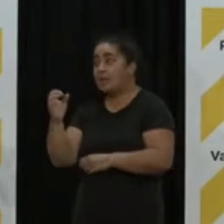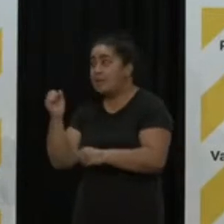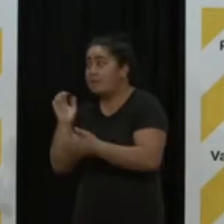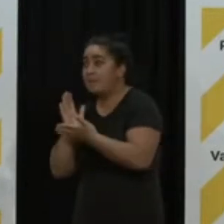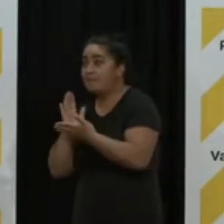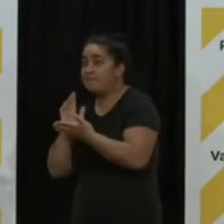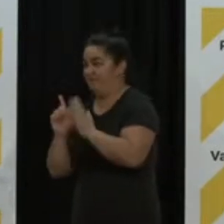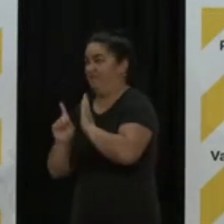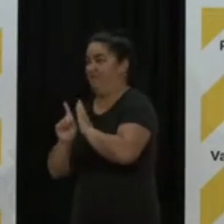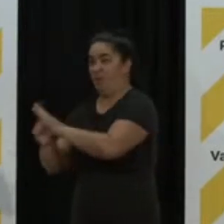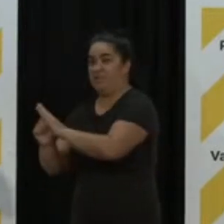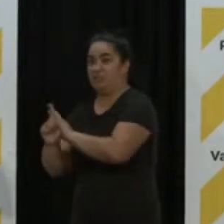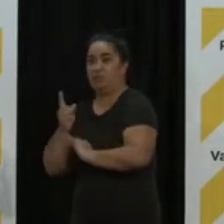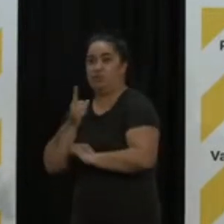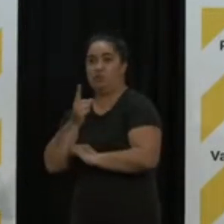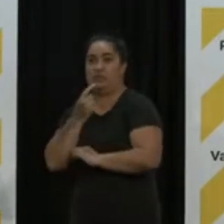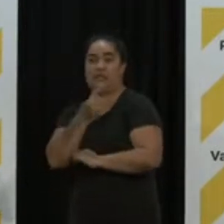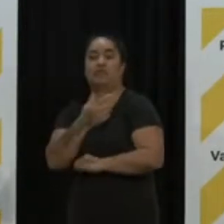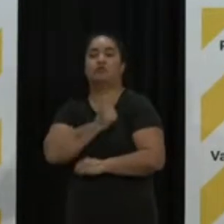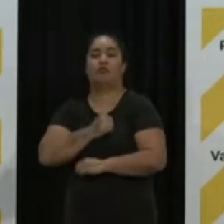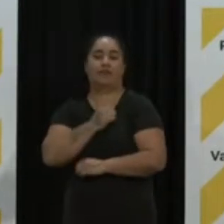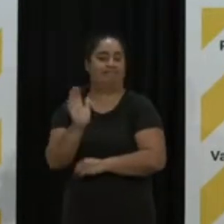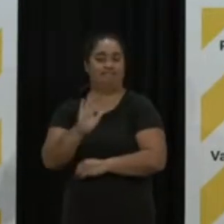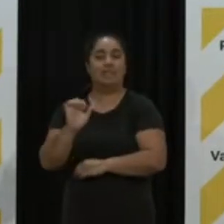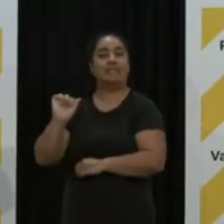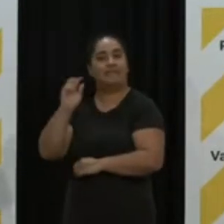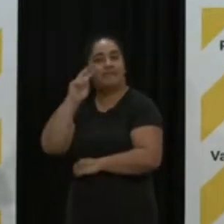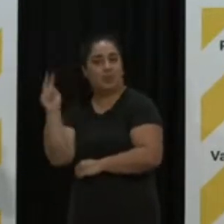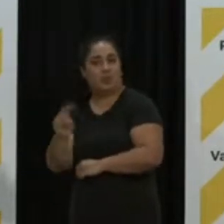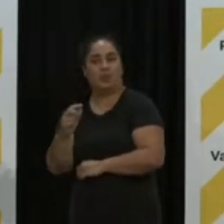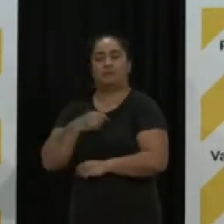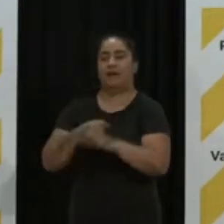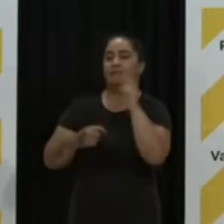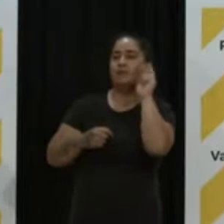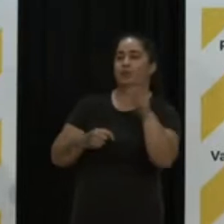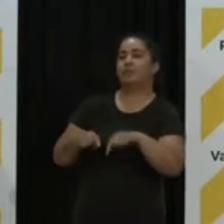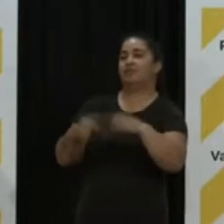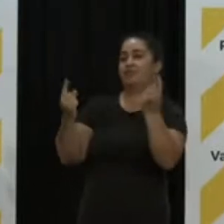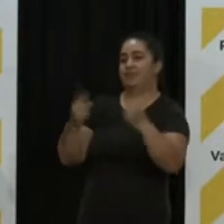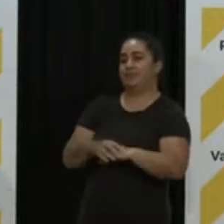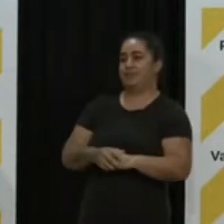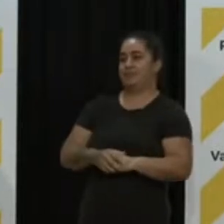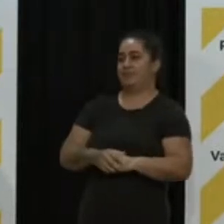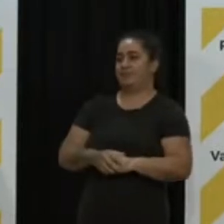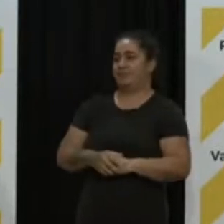his comments. He's given his context, that's his view. I take a different one. Why don't you